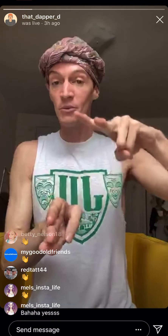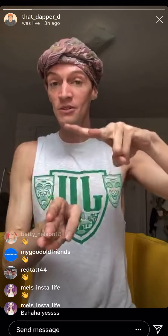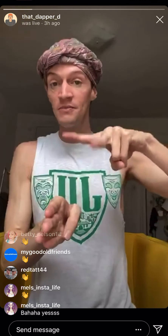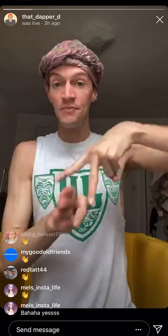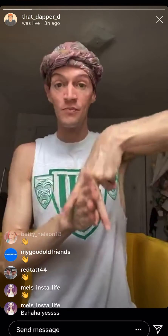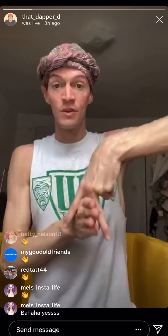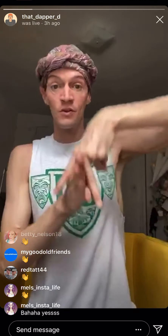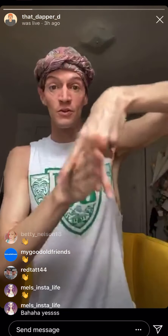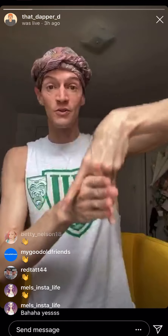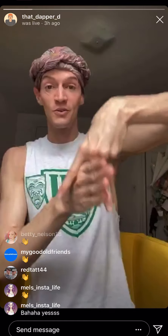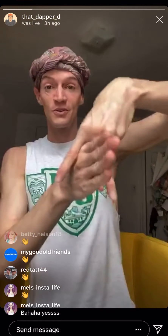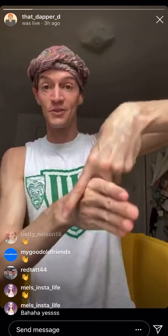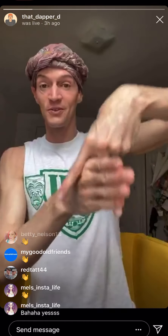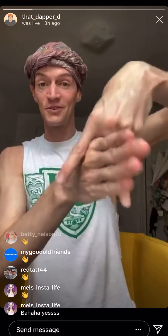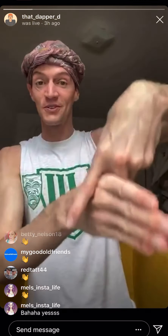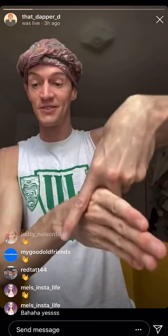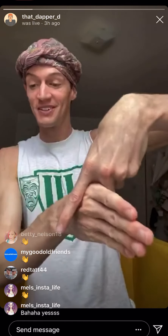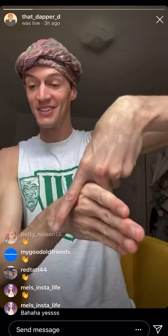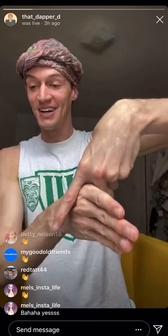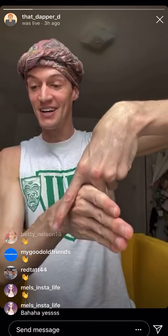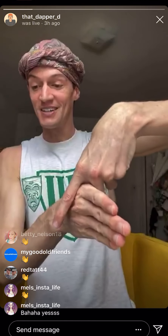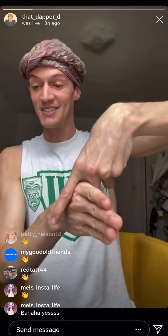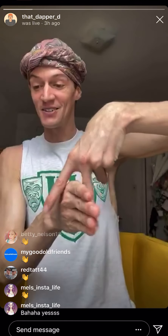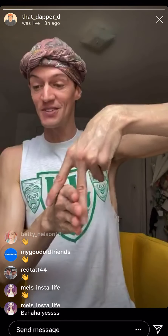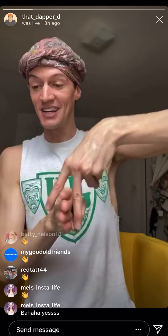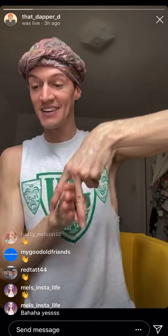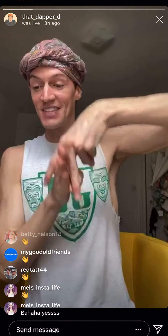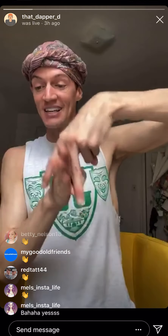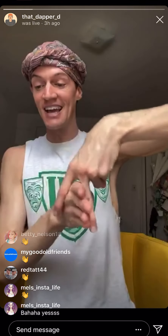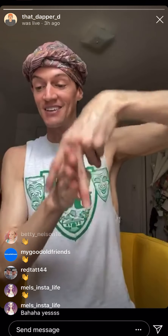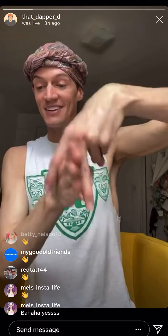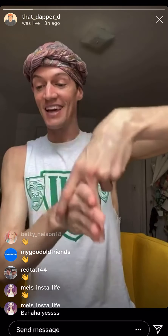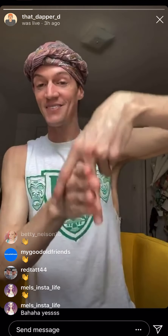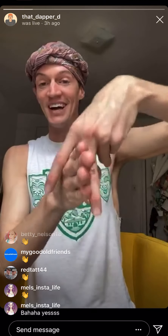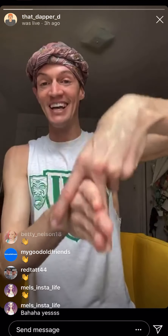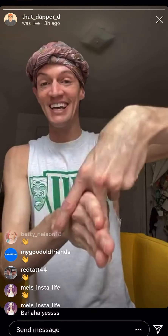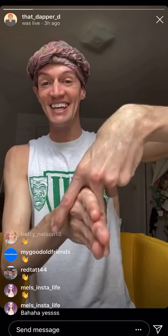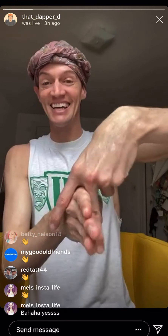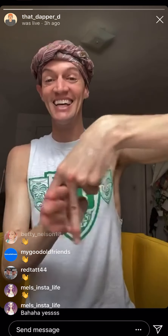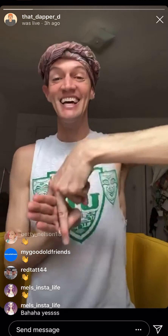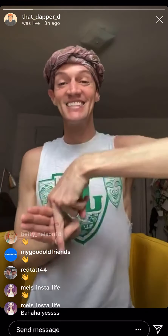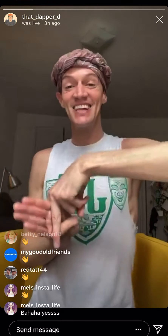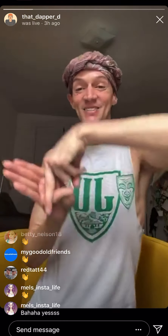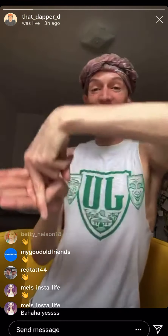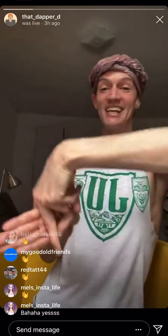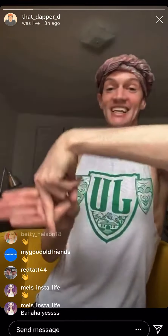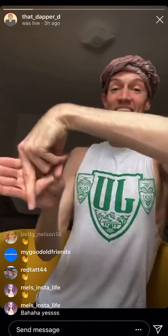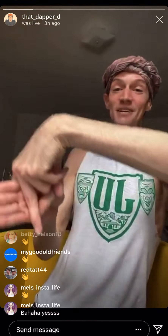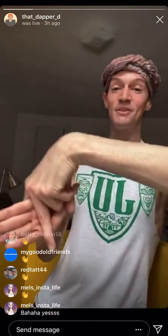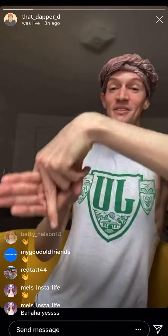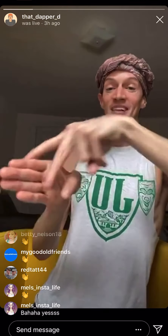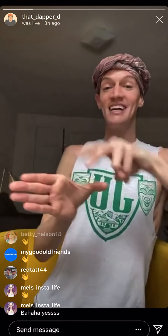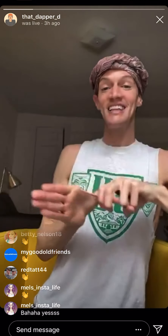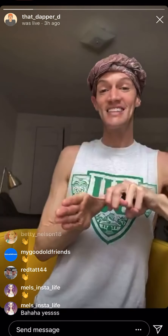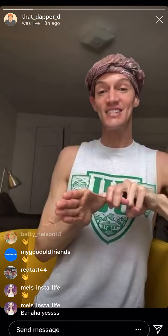uh so you sit kind of side saddle on that way so that's riding an animal this is just